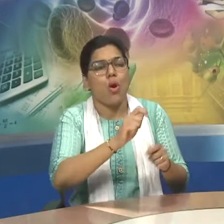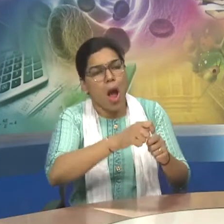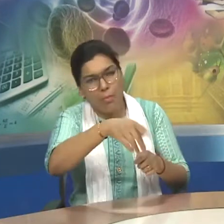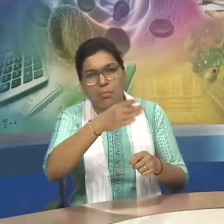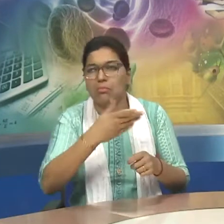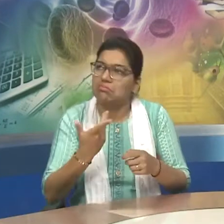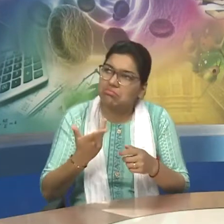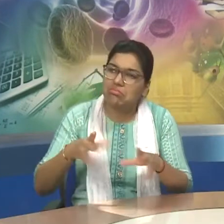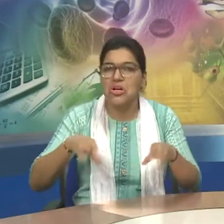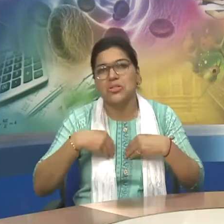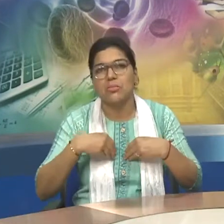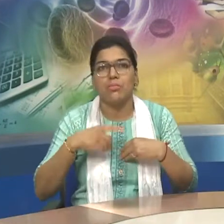and